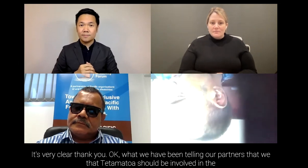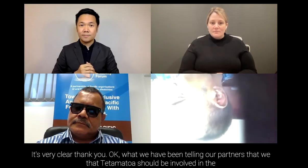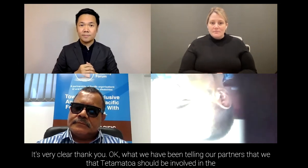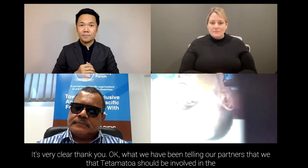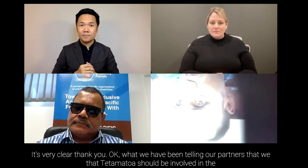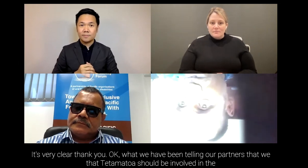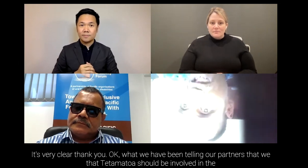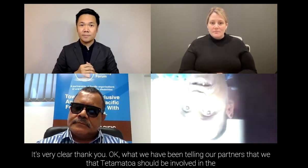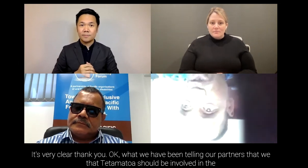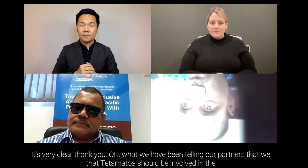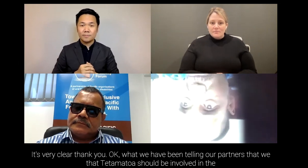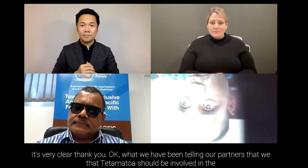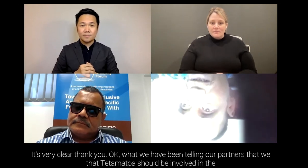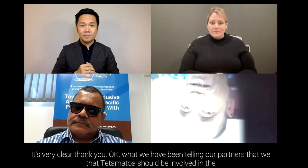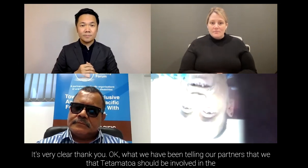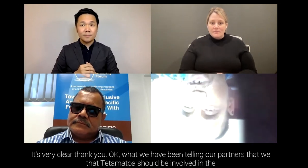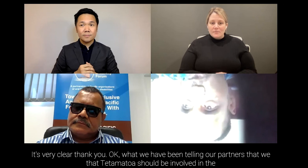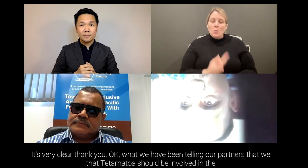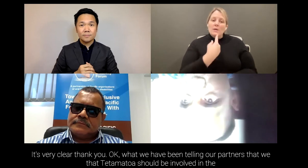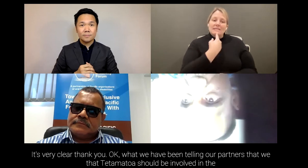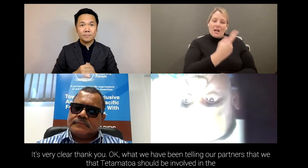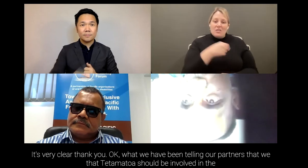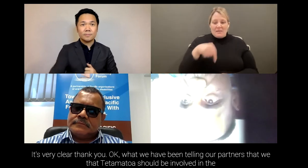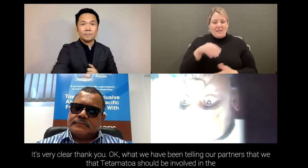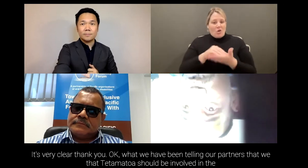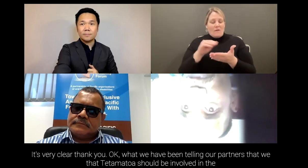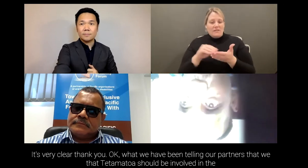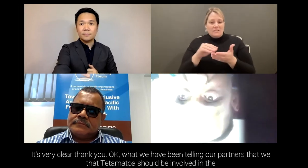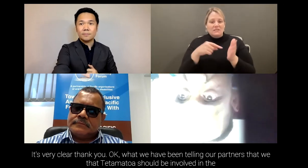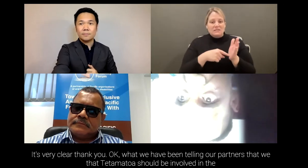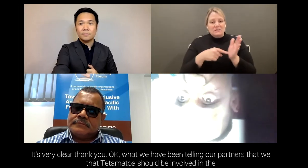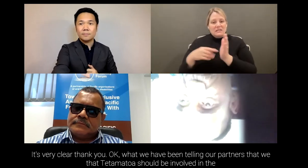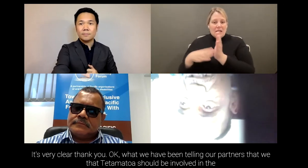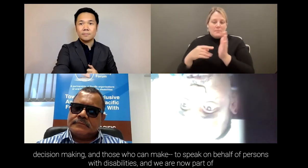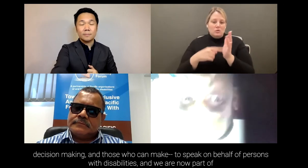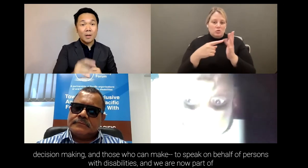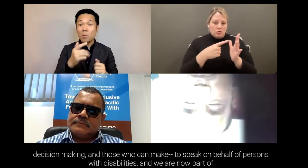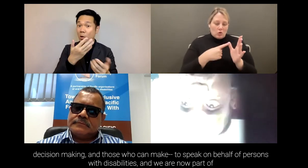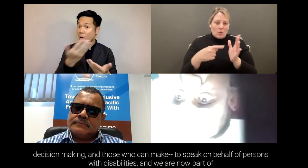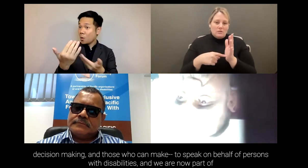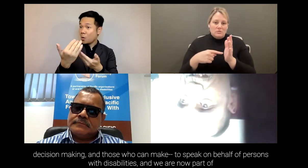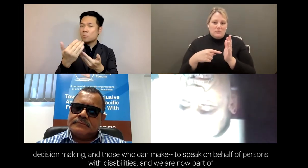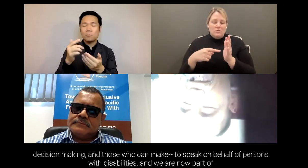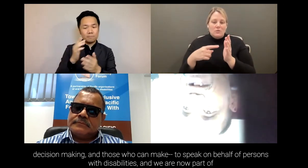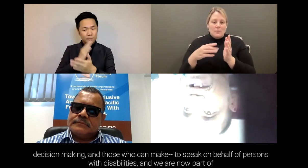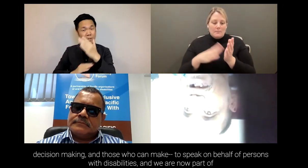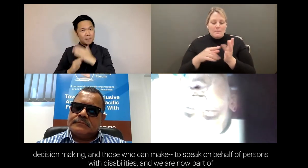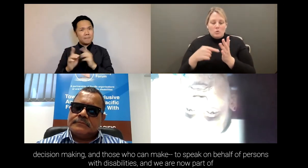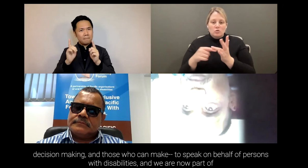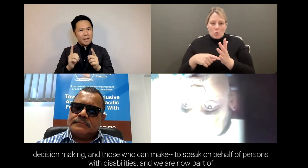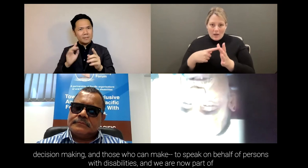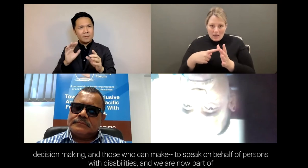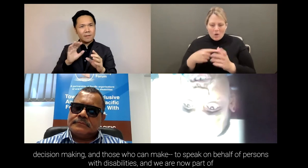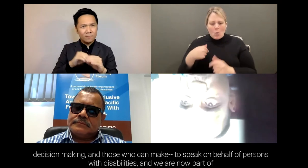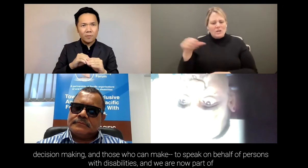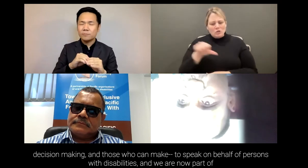we all patients should be involved in the decision making to